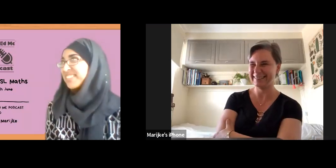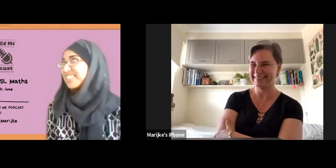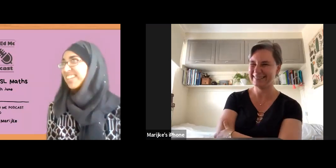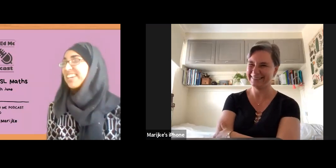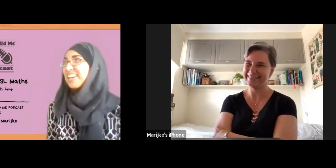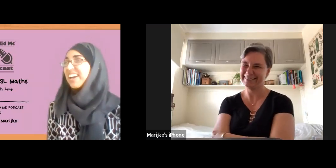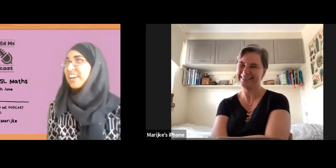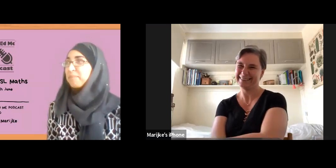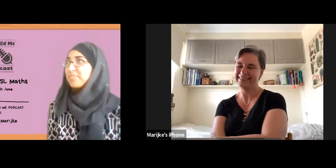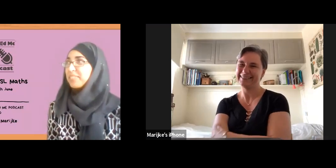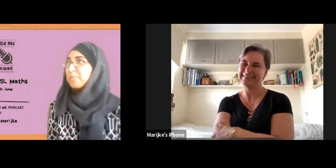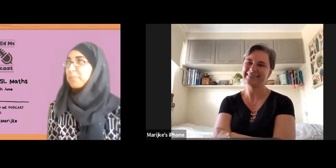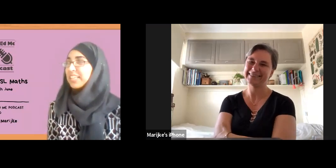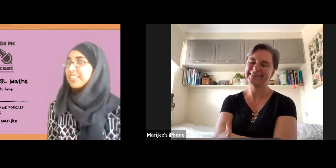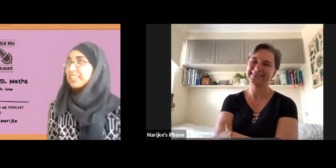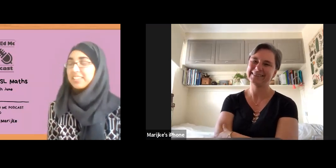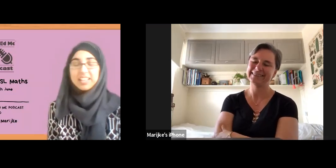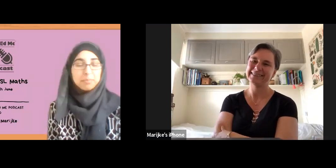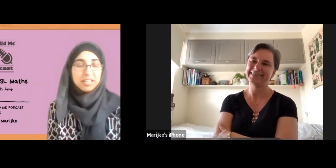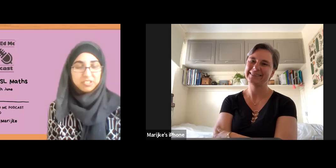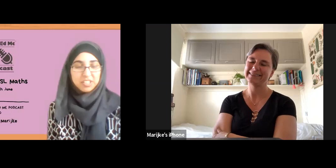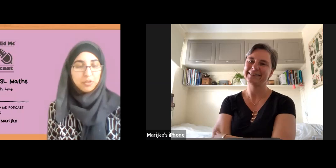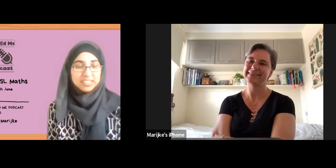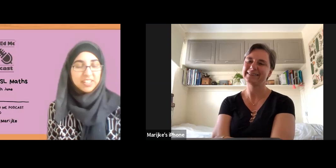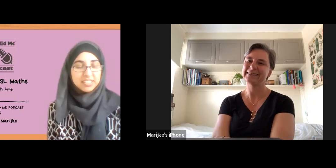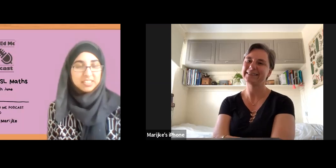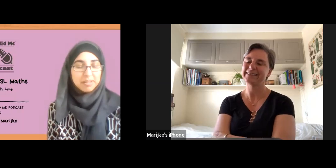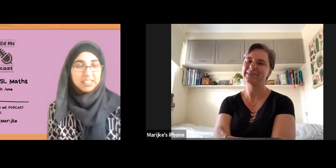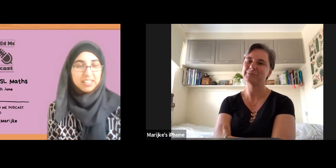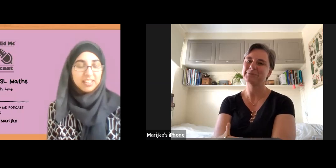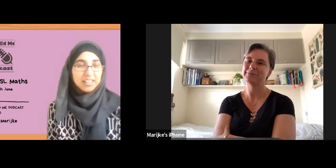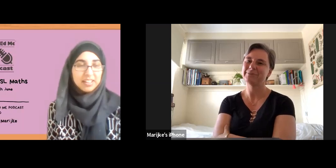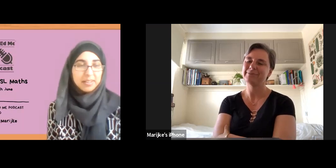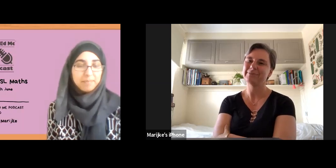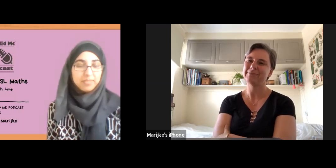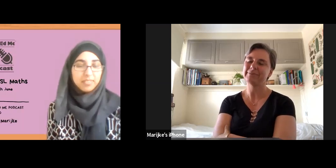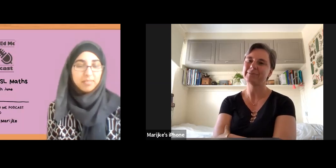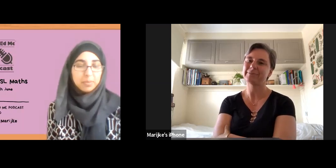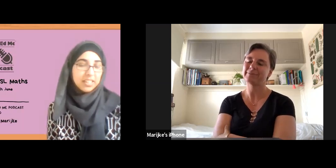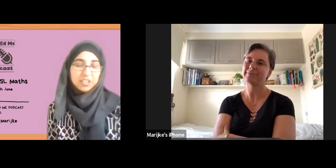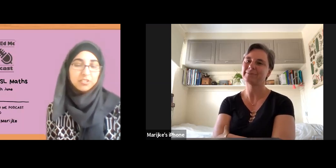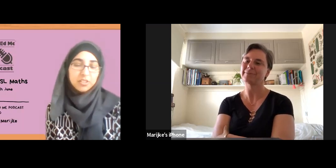interesting. But yeah, the black hole stuff always fascinates me. But yeah, you don't know